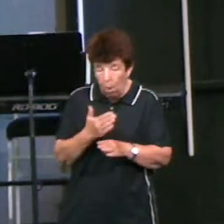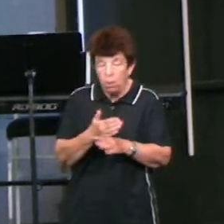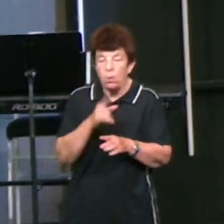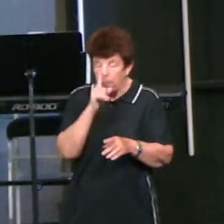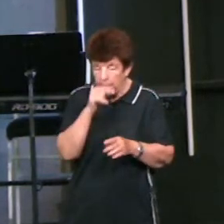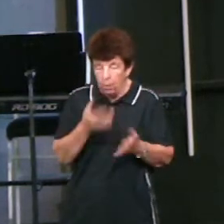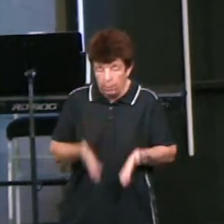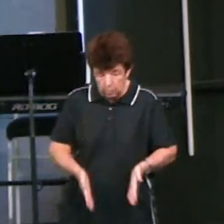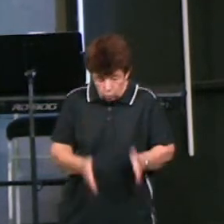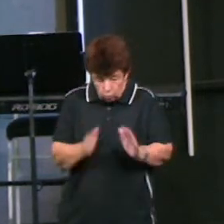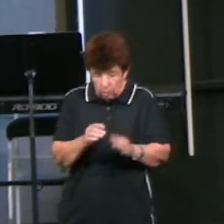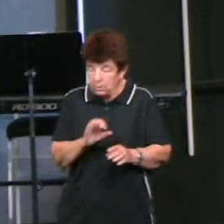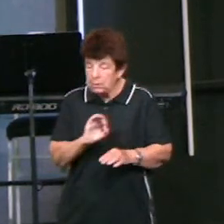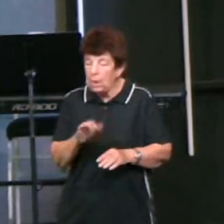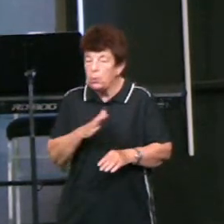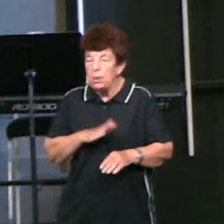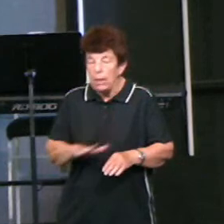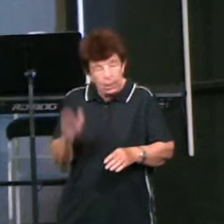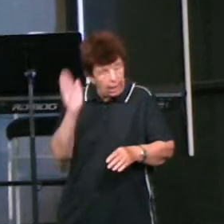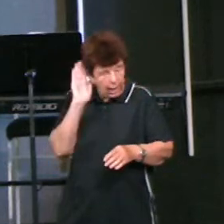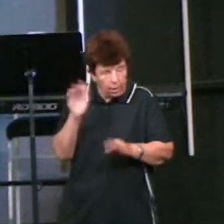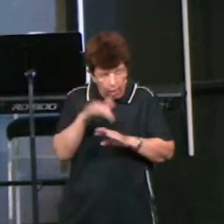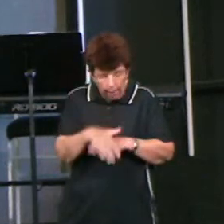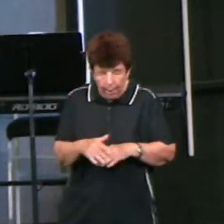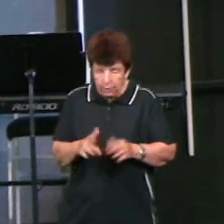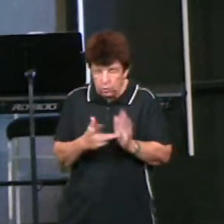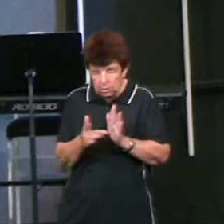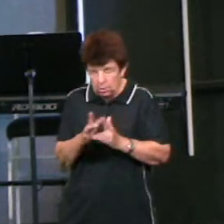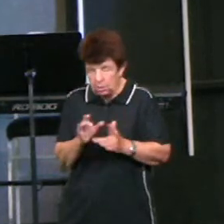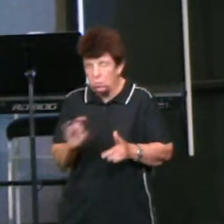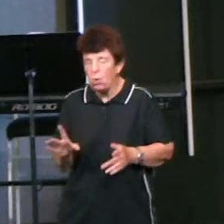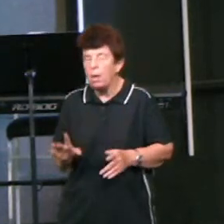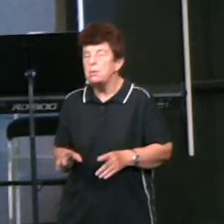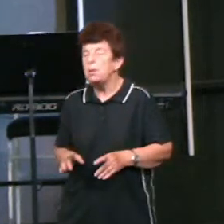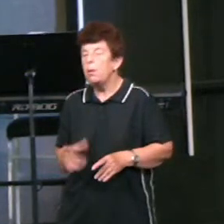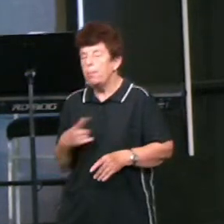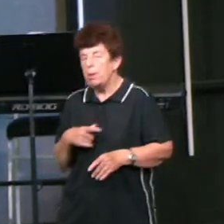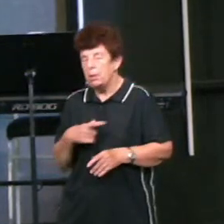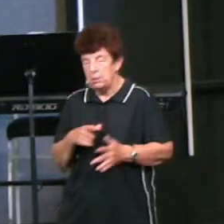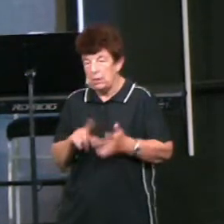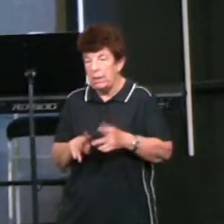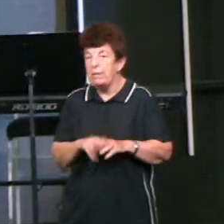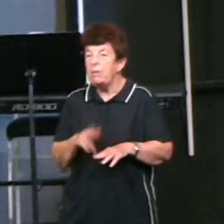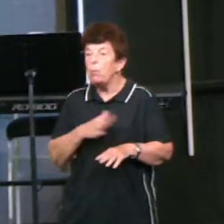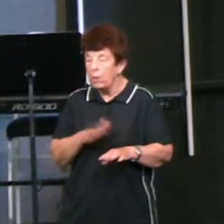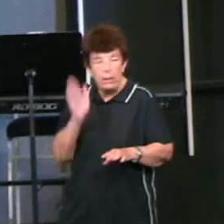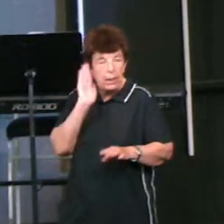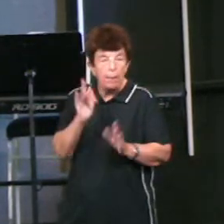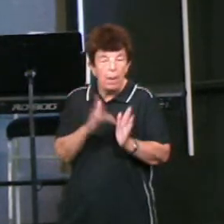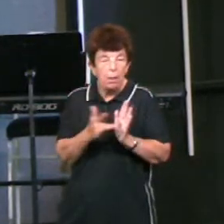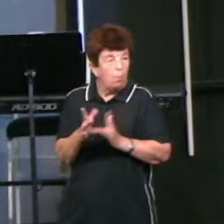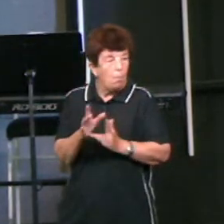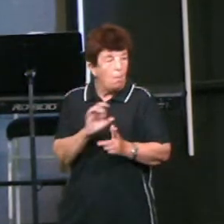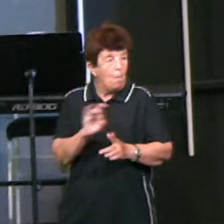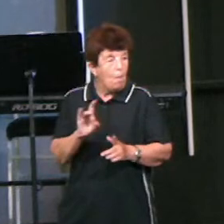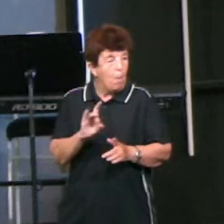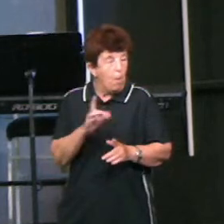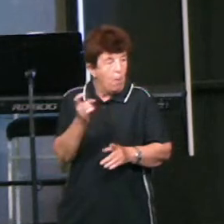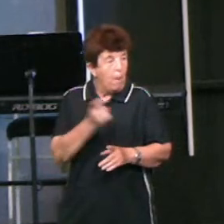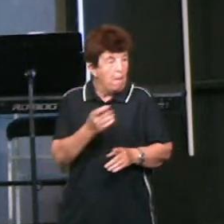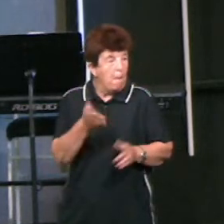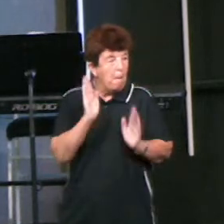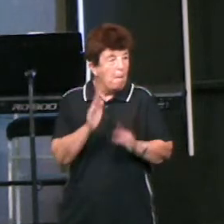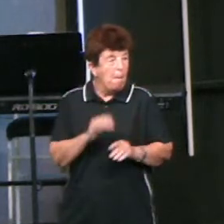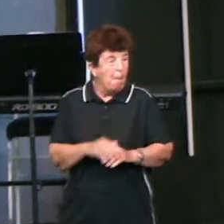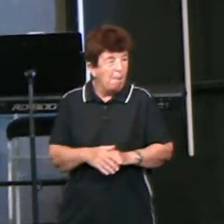street, they don't necessarily want to hear about Christ, because if they did, they'd come to church. They don't necessarily want to